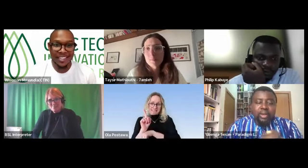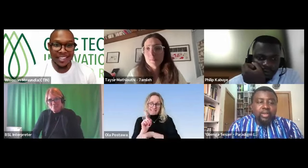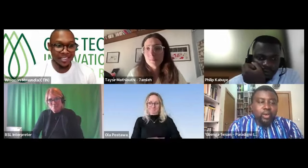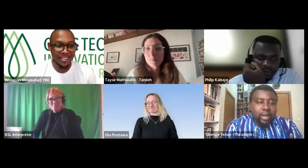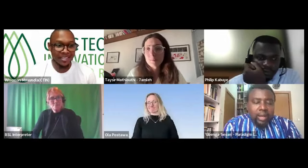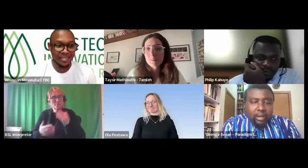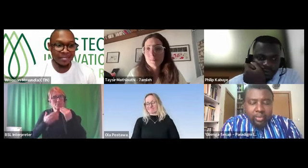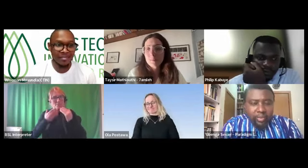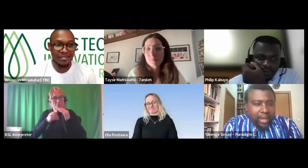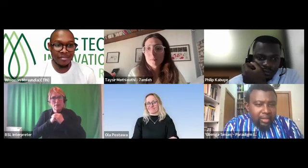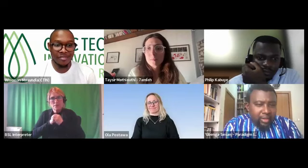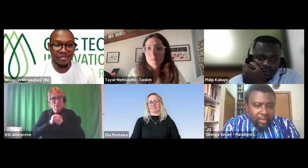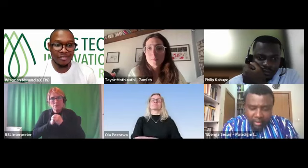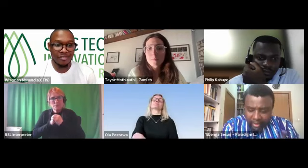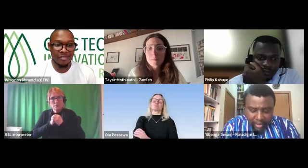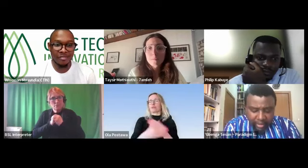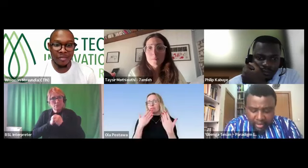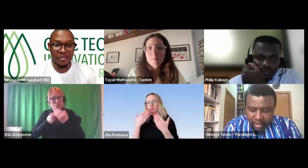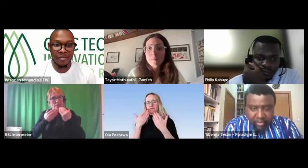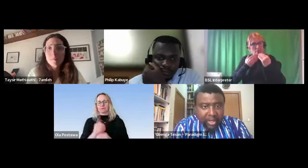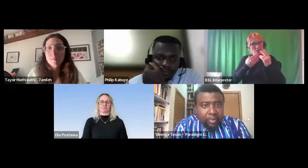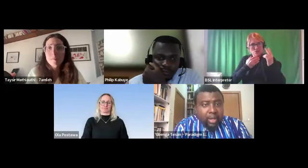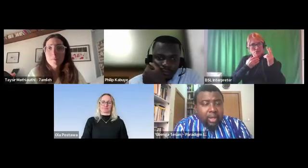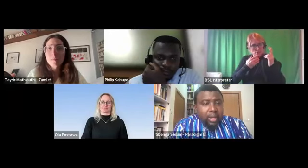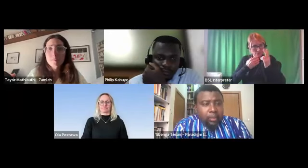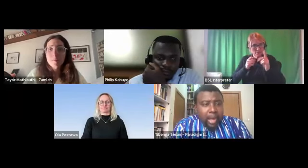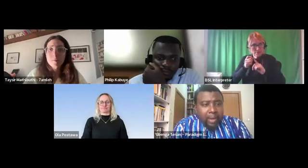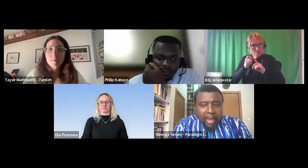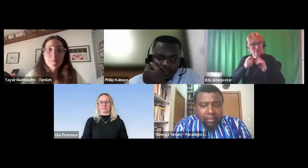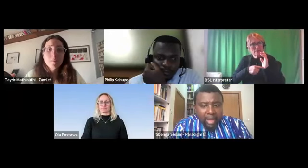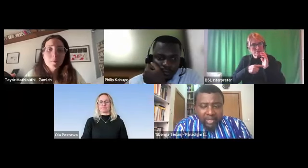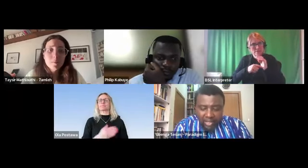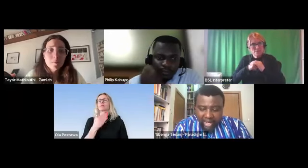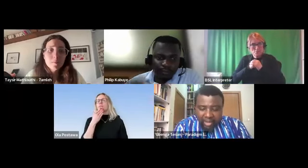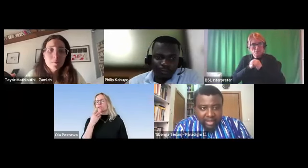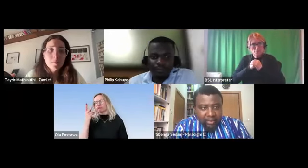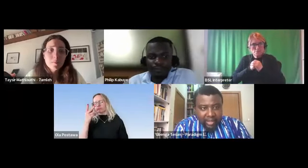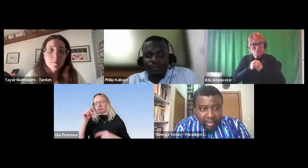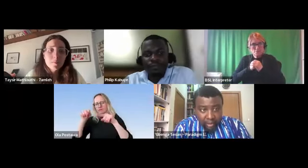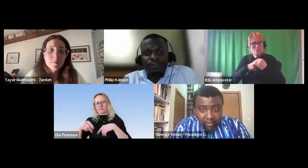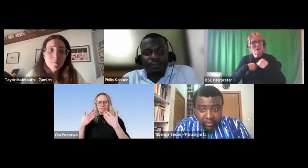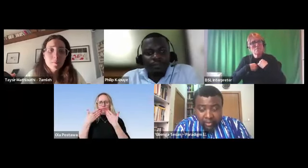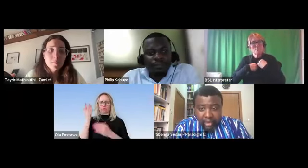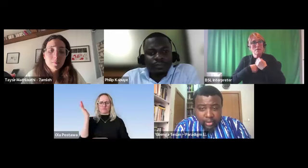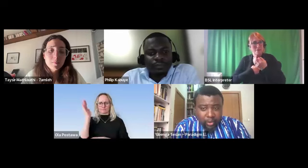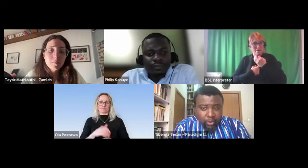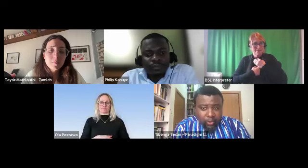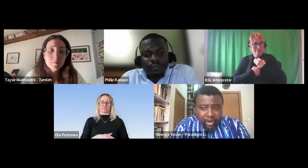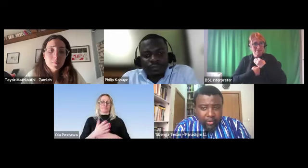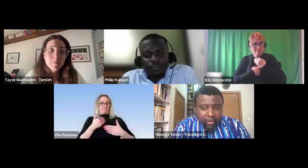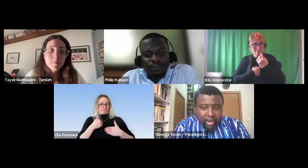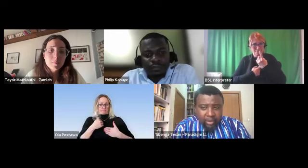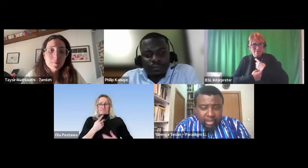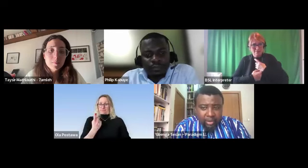Okay, thank you. So thanks, Taysir, and thanks a lot, Philip. I'm sitting and I'm asking myself that,